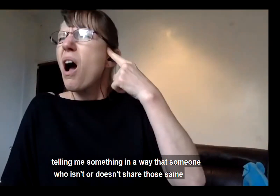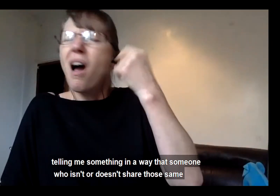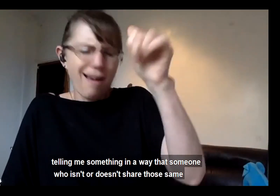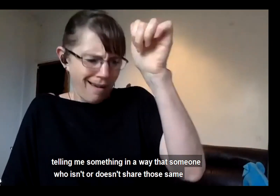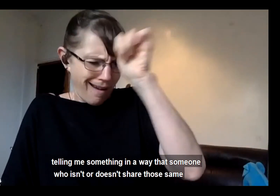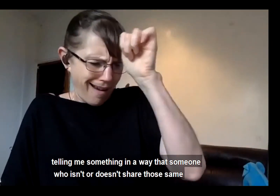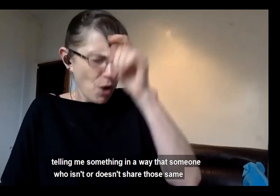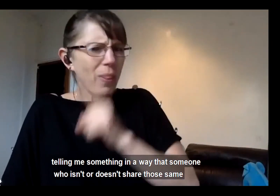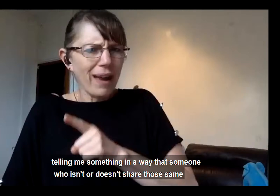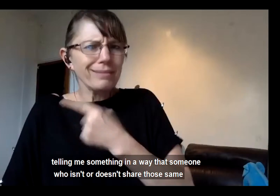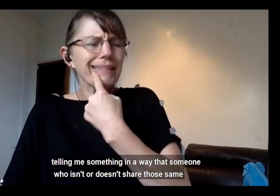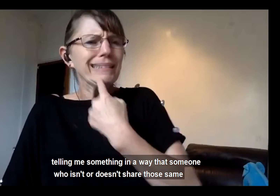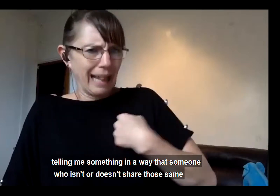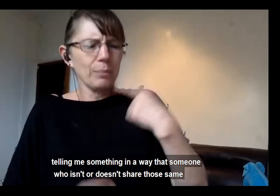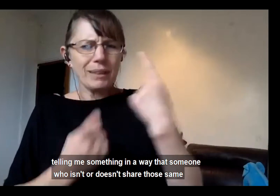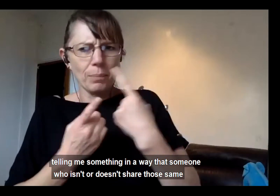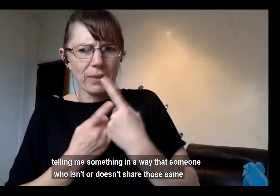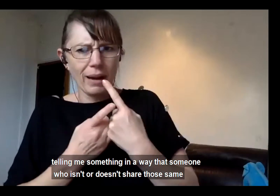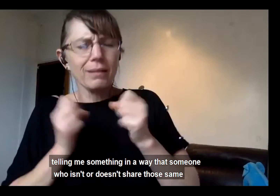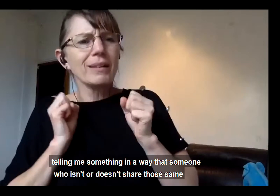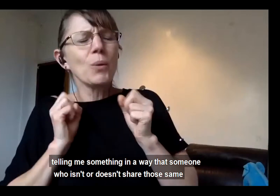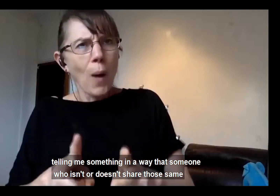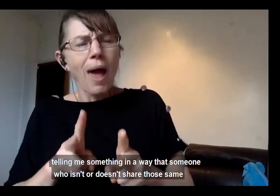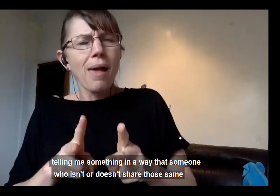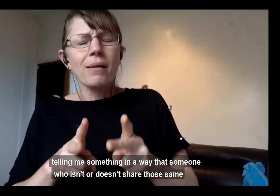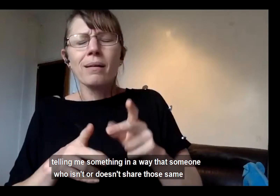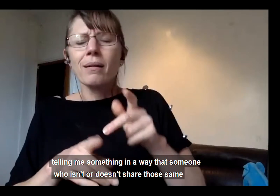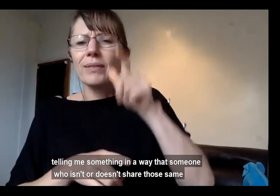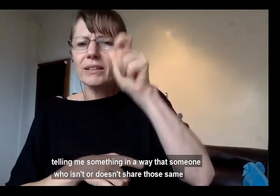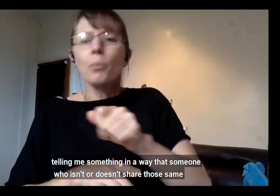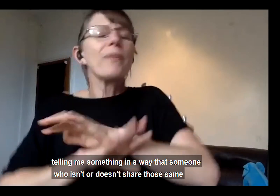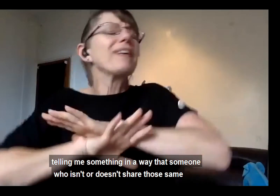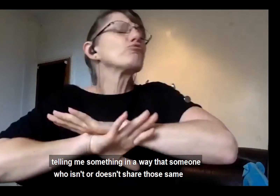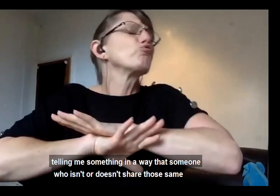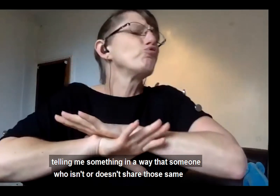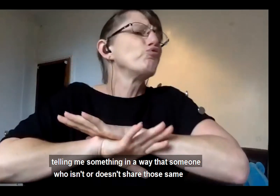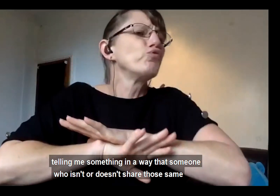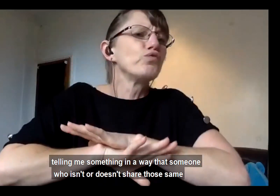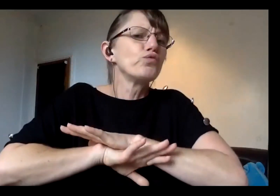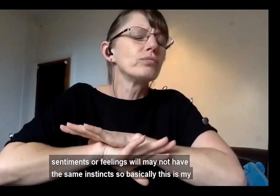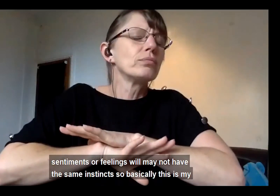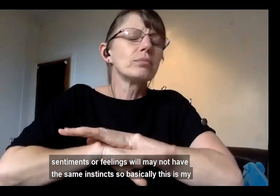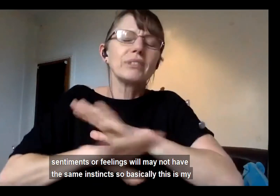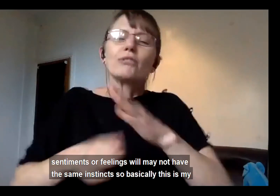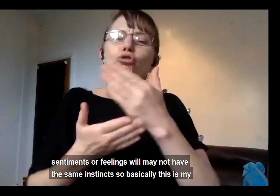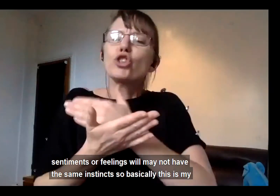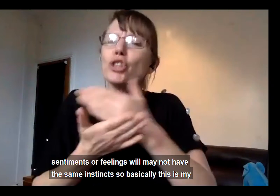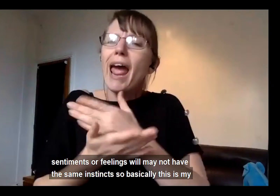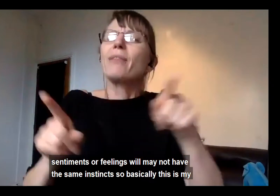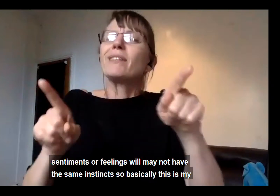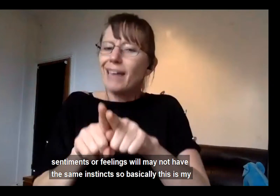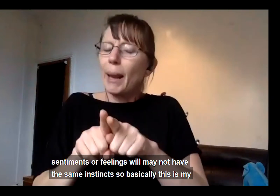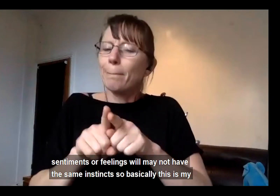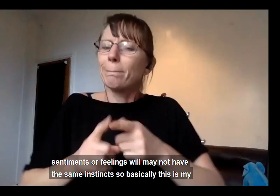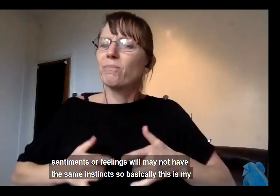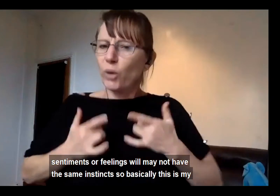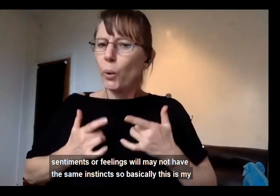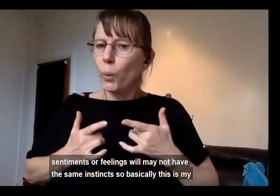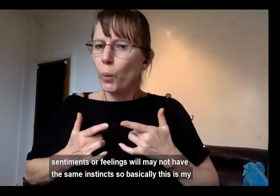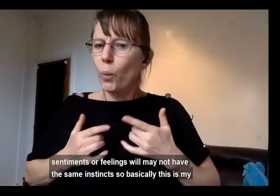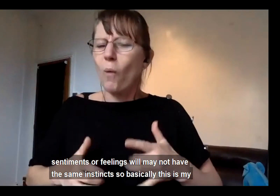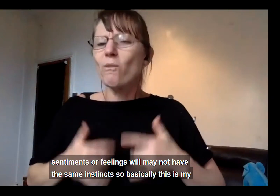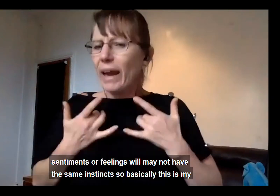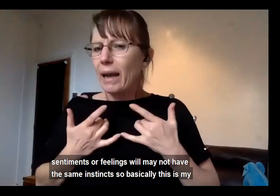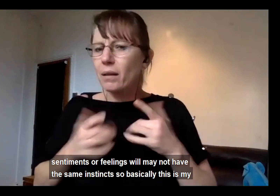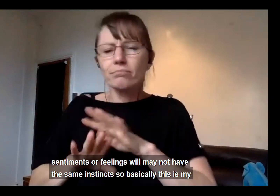This is telling me something, in a way that someone who isn't or doesn't share those same sentiments or feelings may not